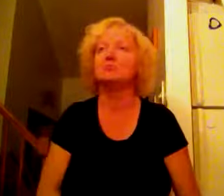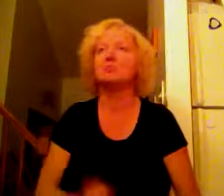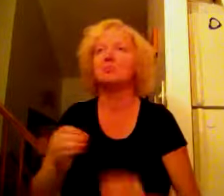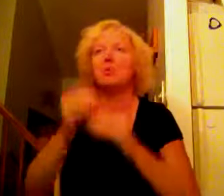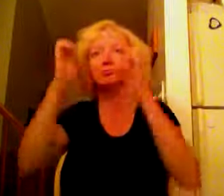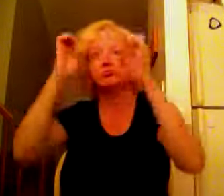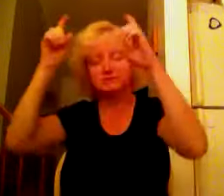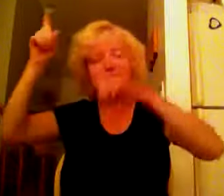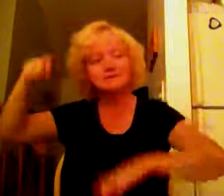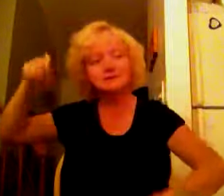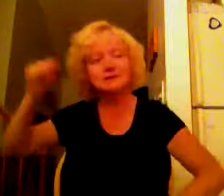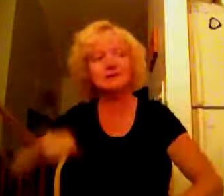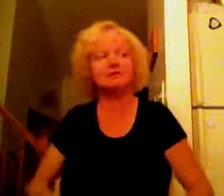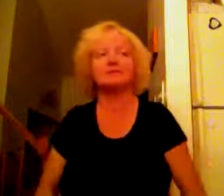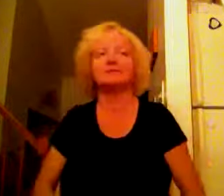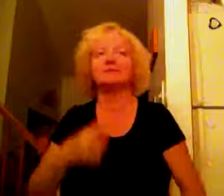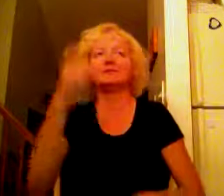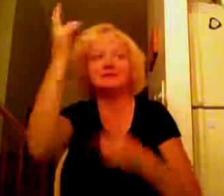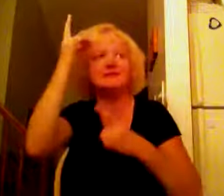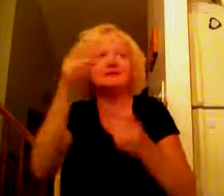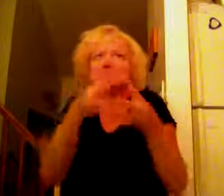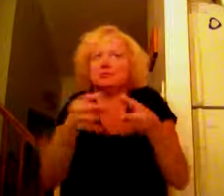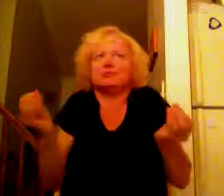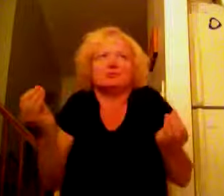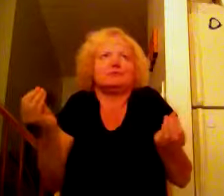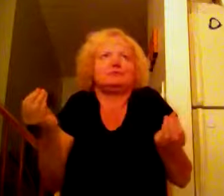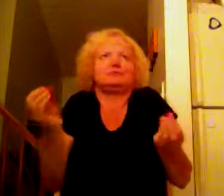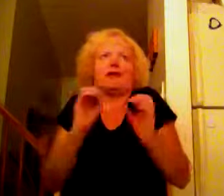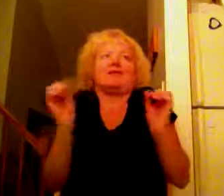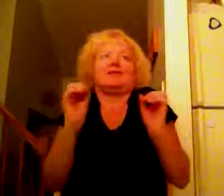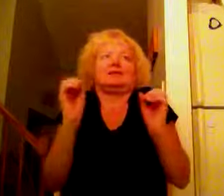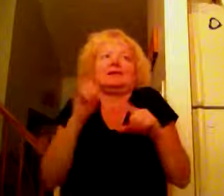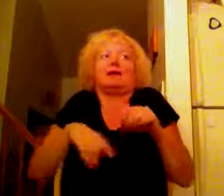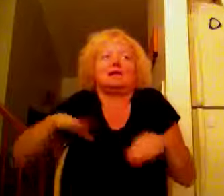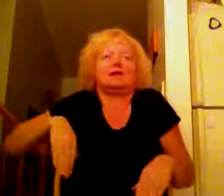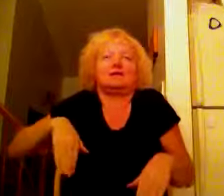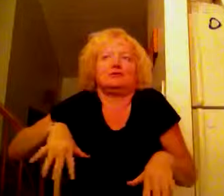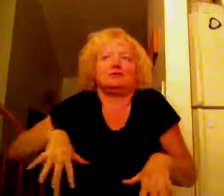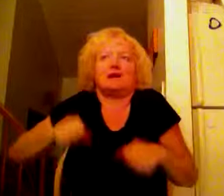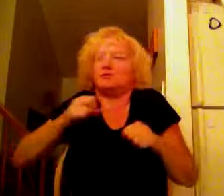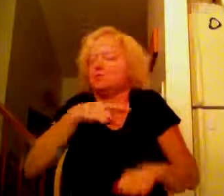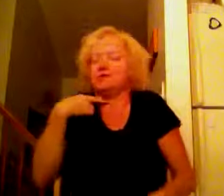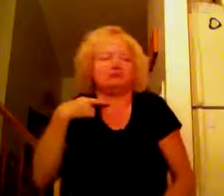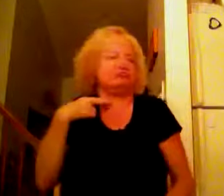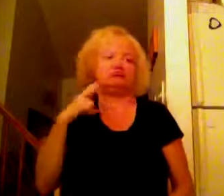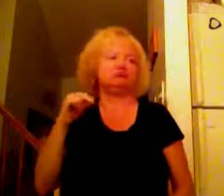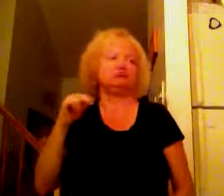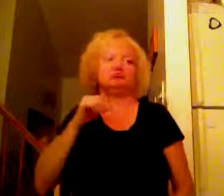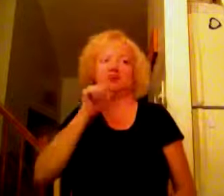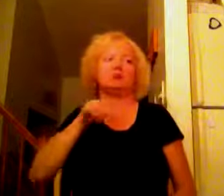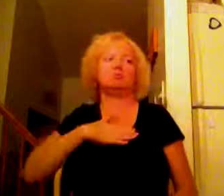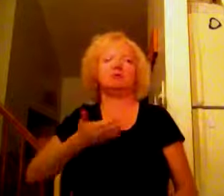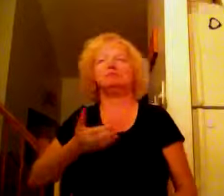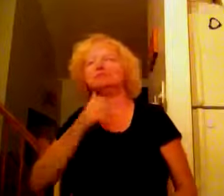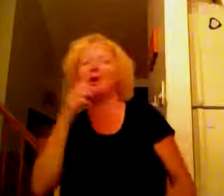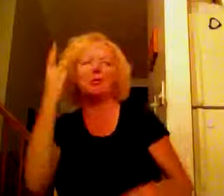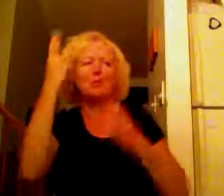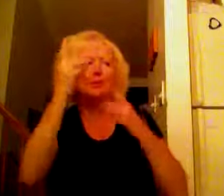can cure the disease, and I wouldn't want to take any risks. Don't worry about it, but as long as I abide by my rules and regulations and my safety